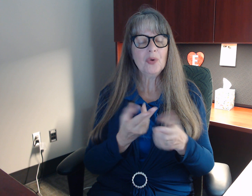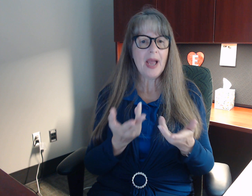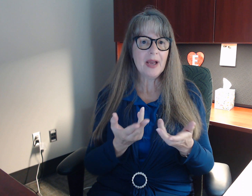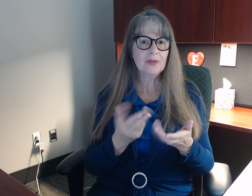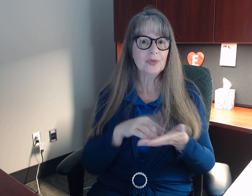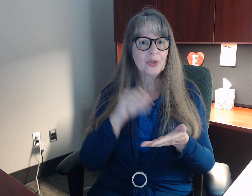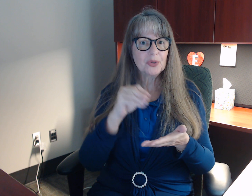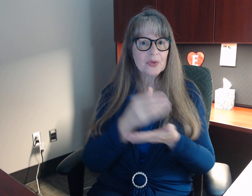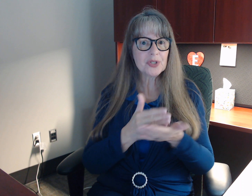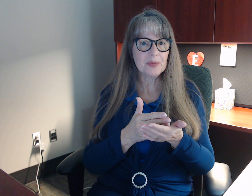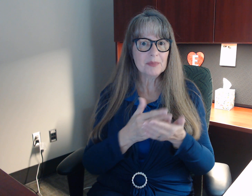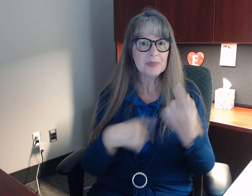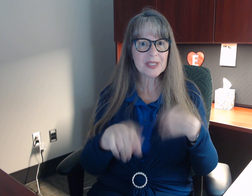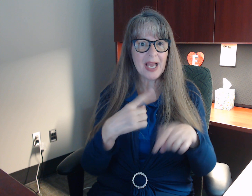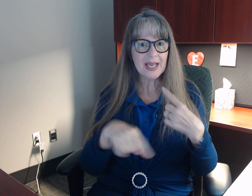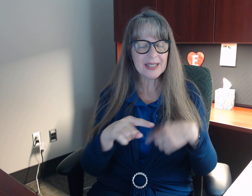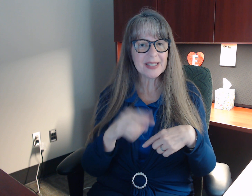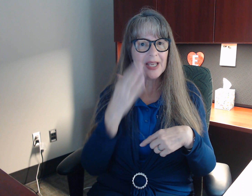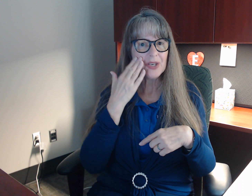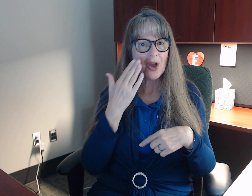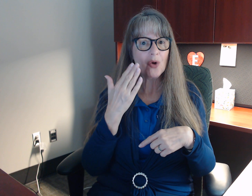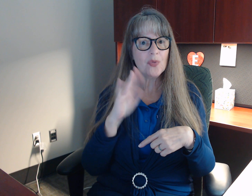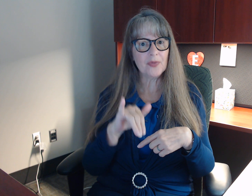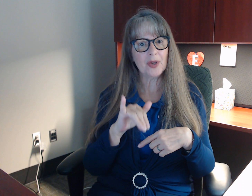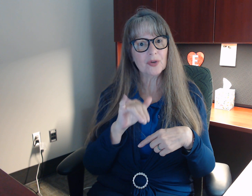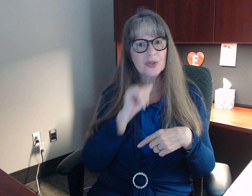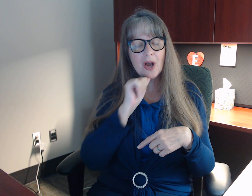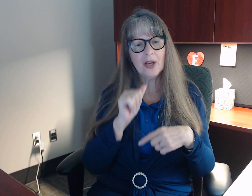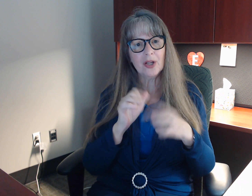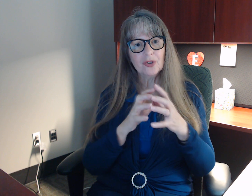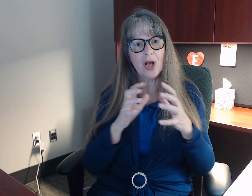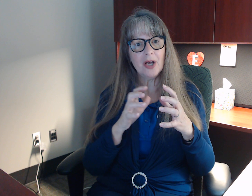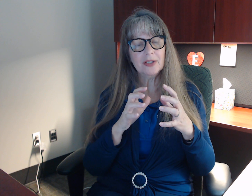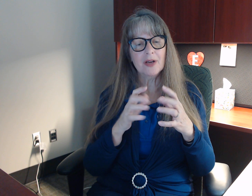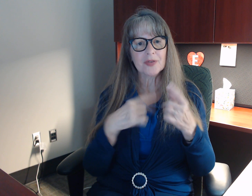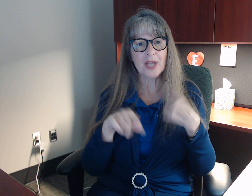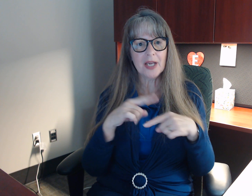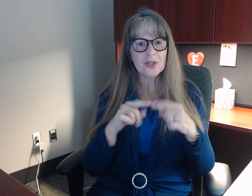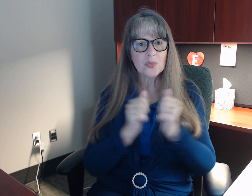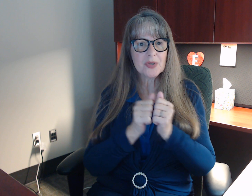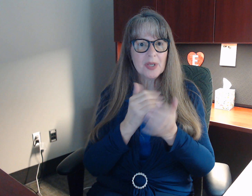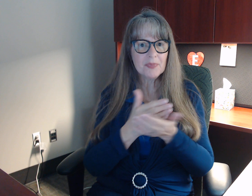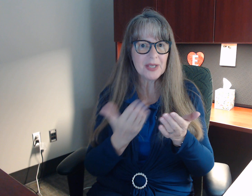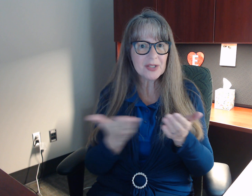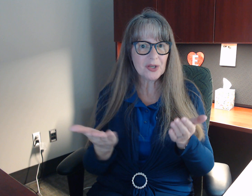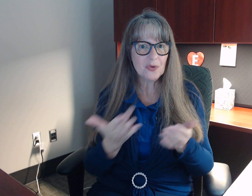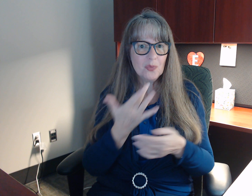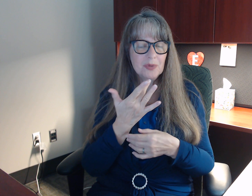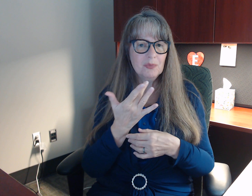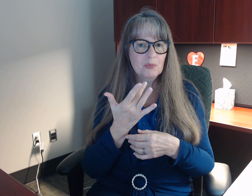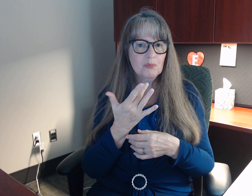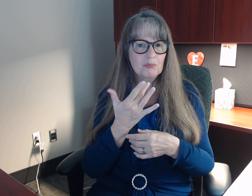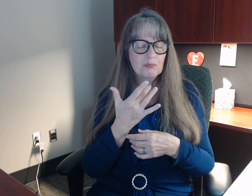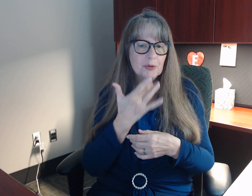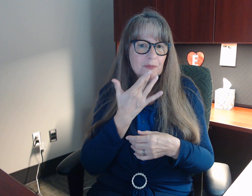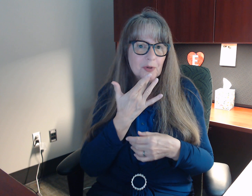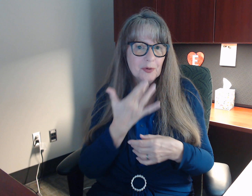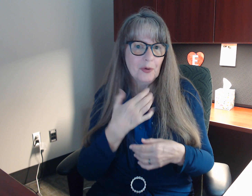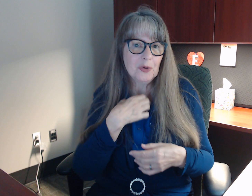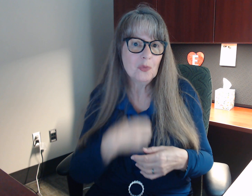have learned some signs and know that there's not a lot of signs with some things that you would prefer or you wish